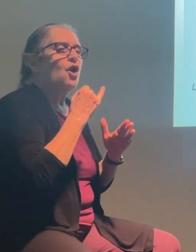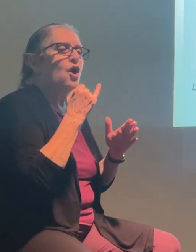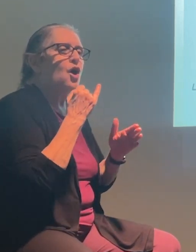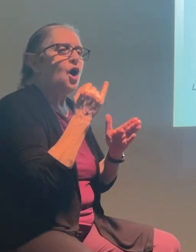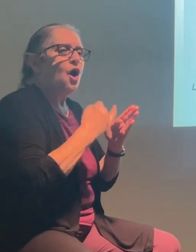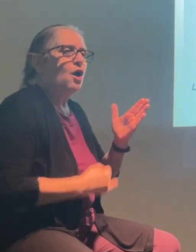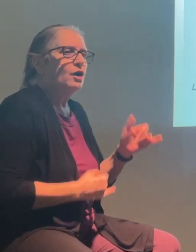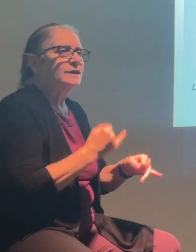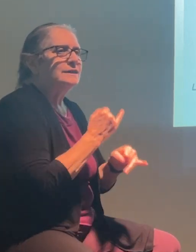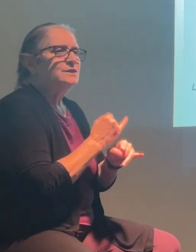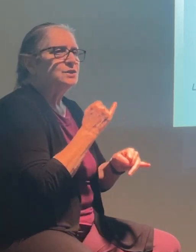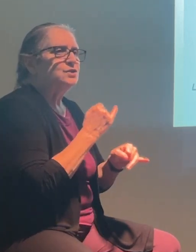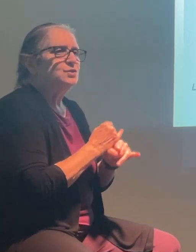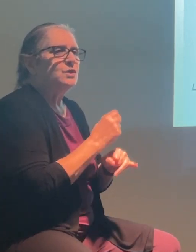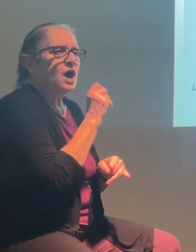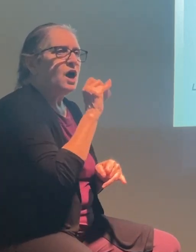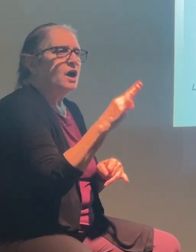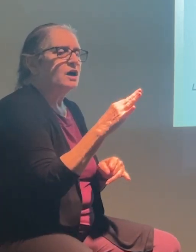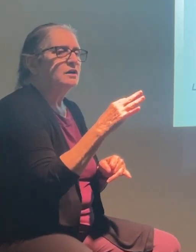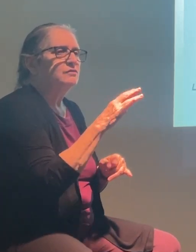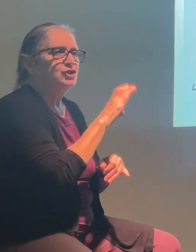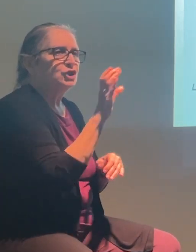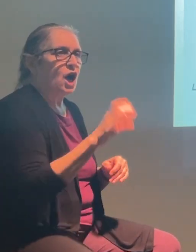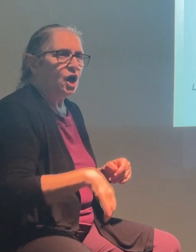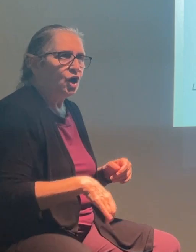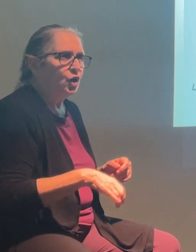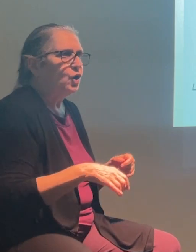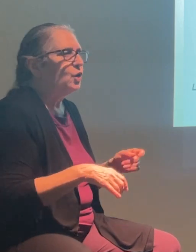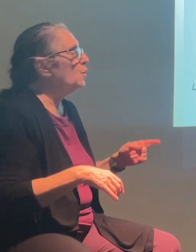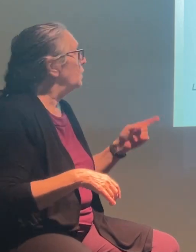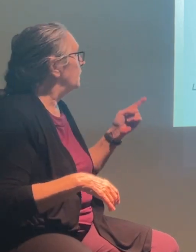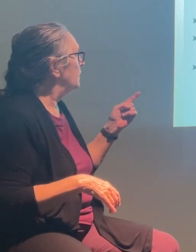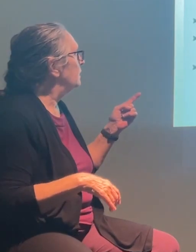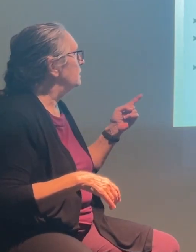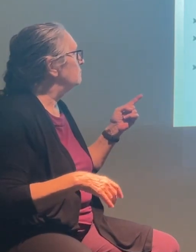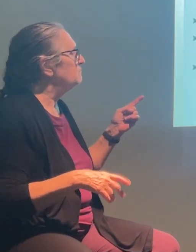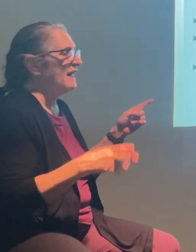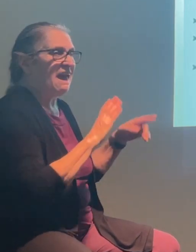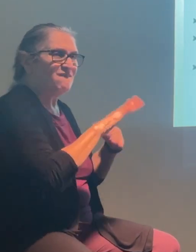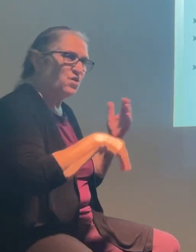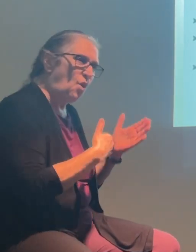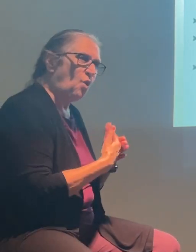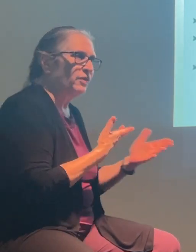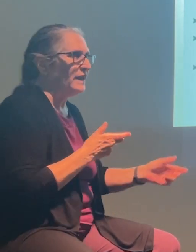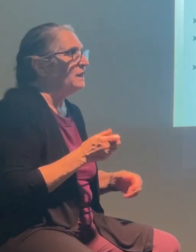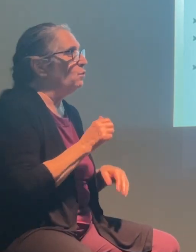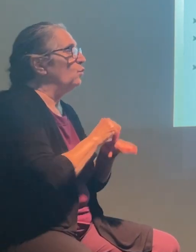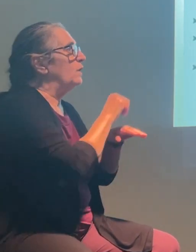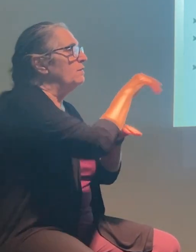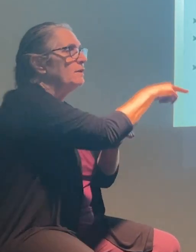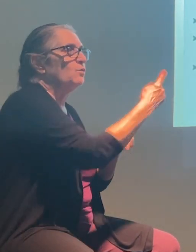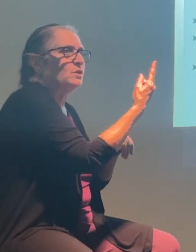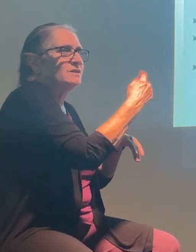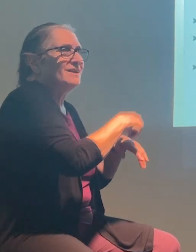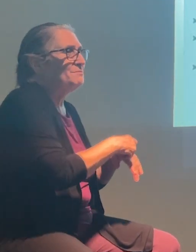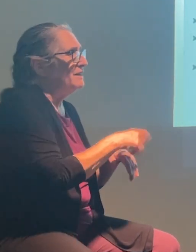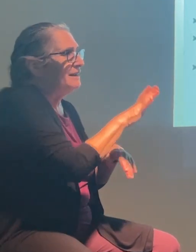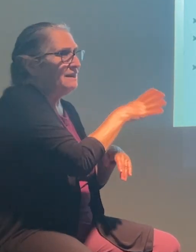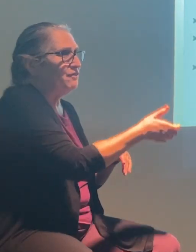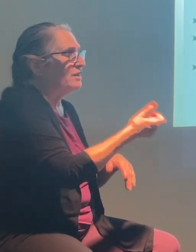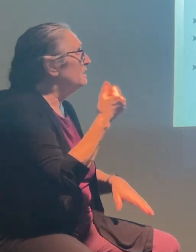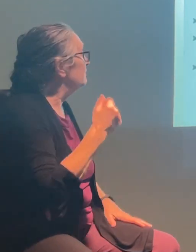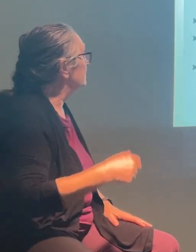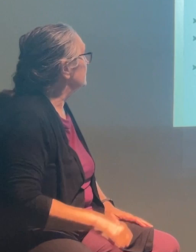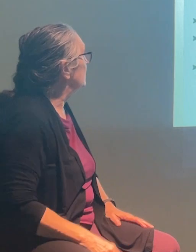They own the entire thing. So they went there at some point and then they never left. So World War II